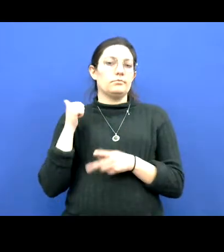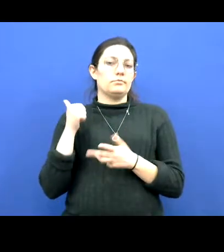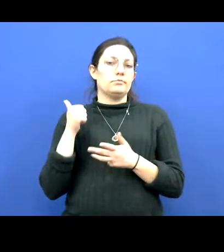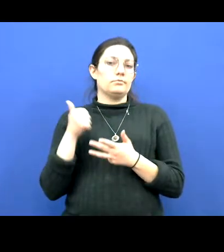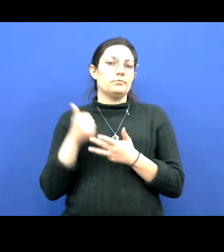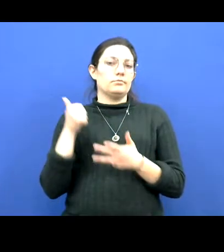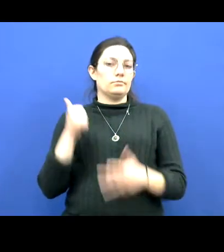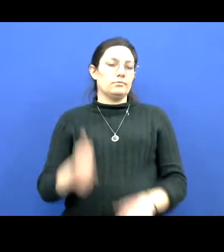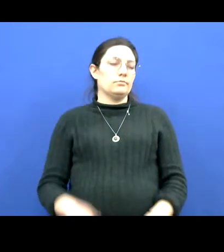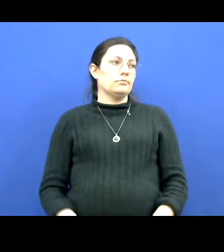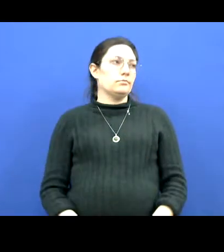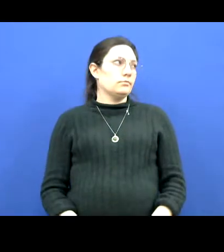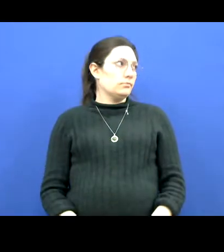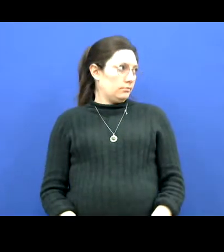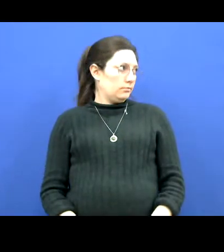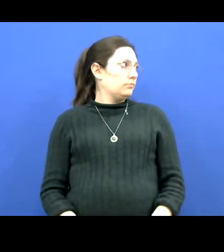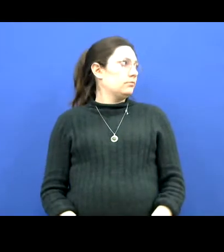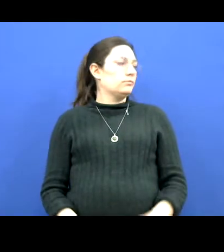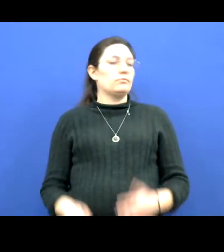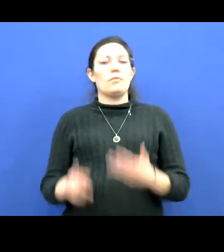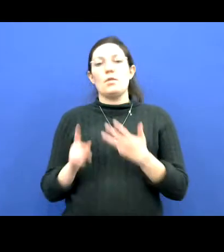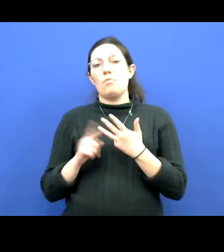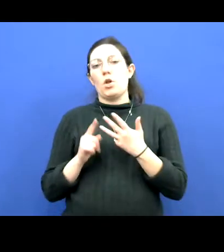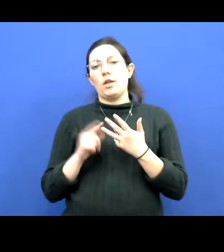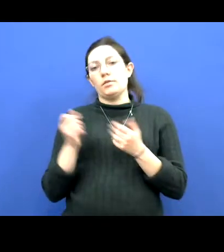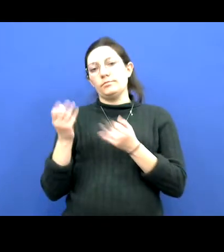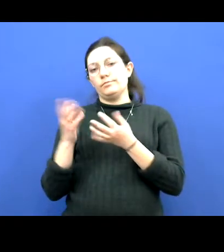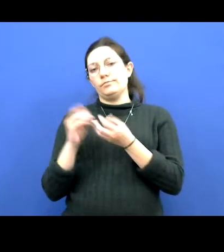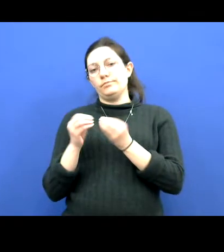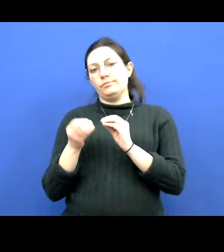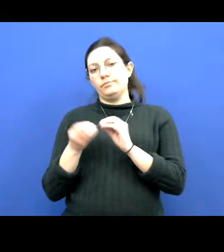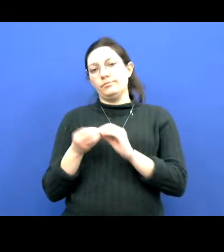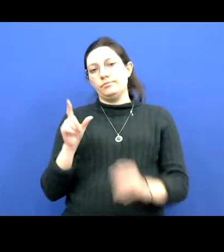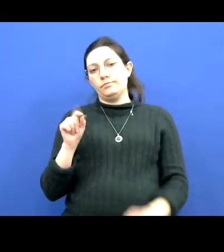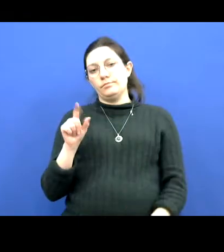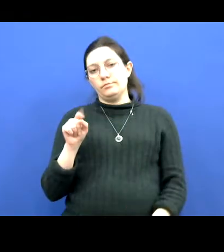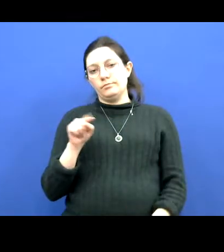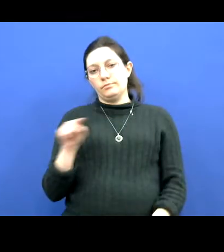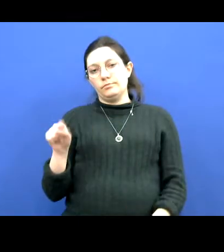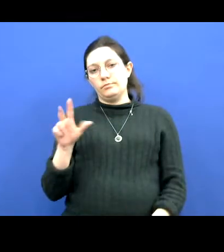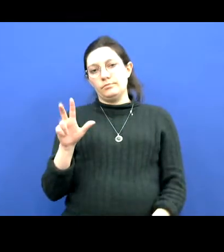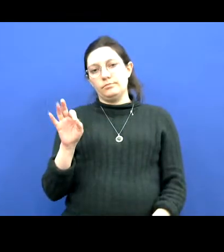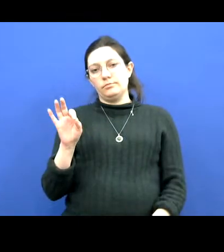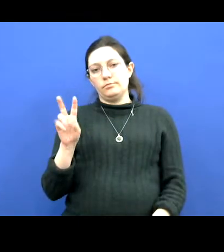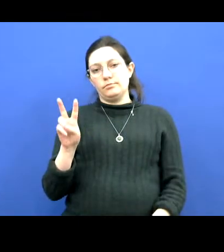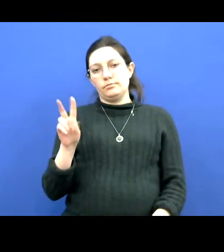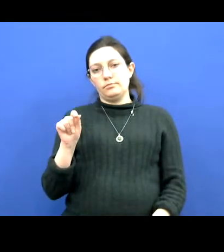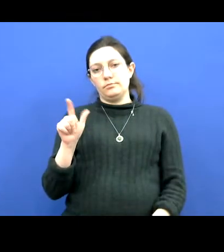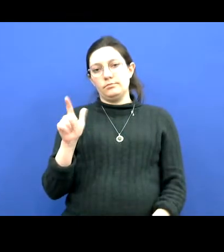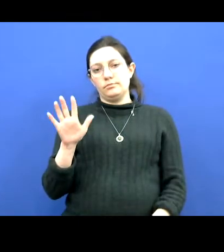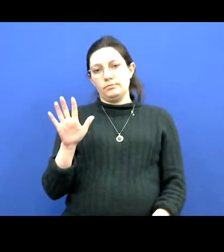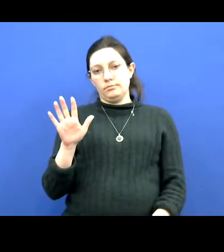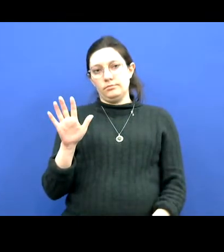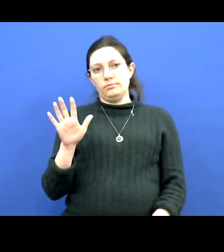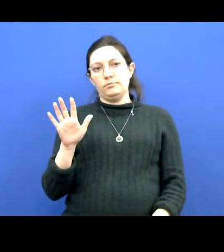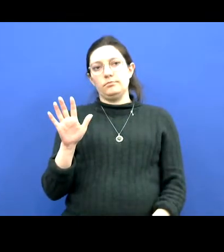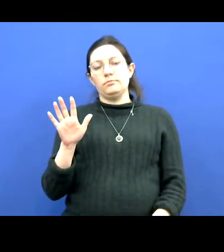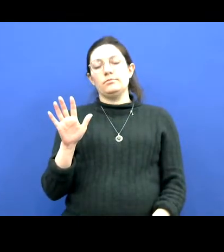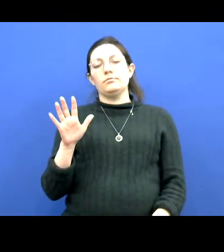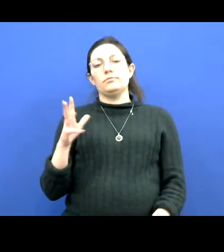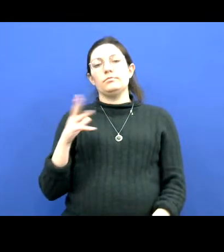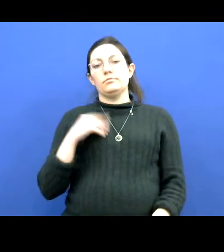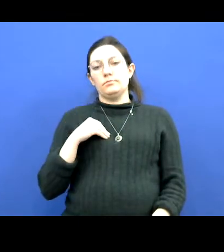Schultz. Aye. Fellow board members, I have resolution 20-392, 2025 to